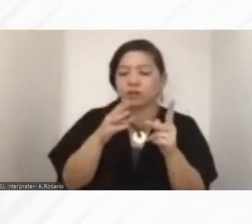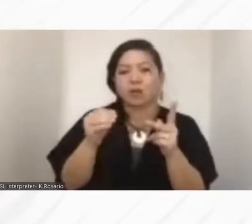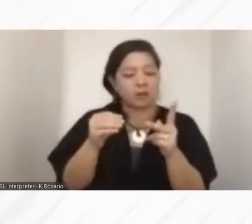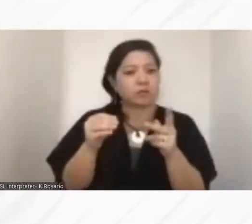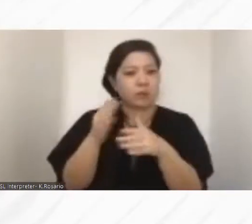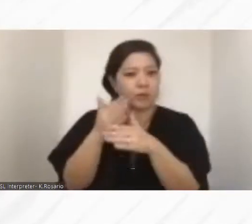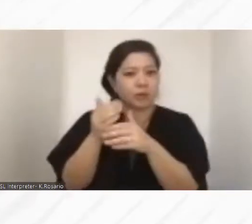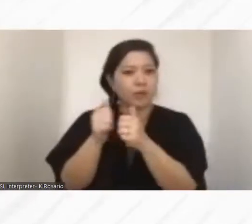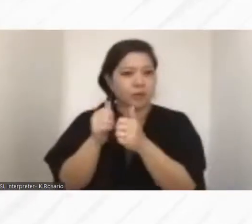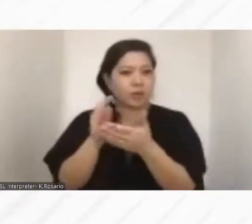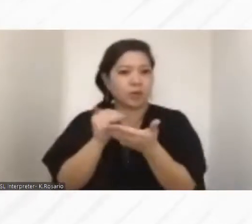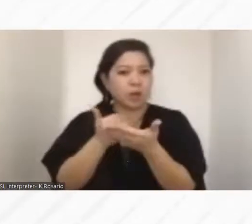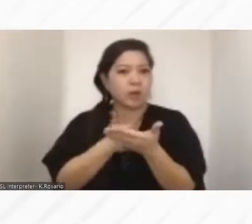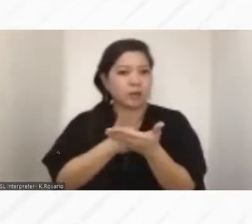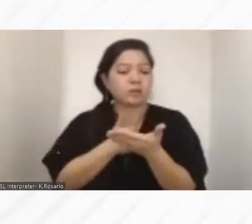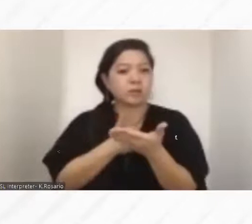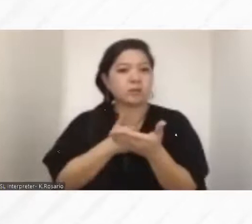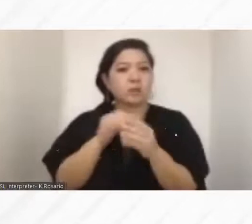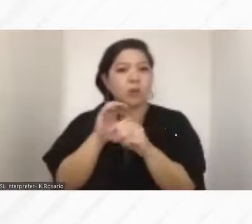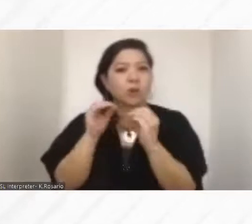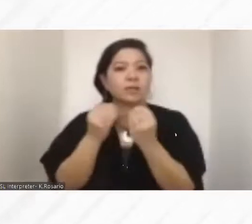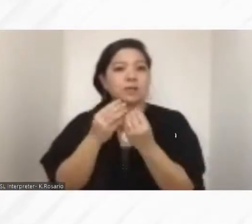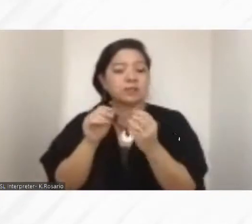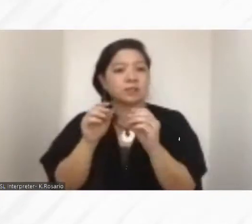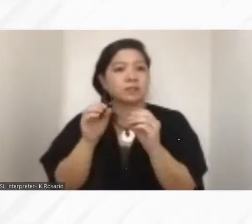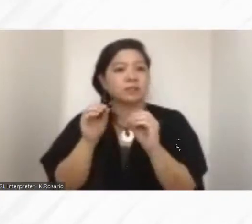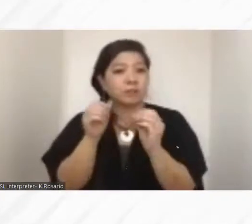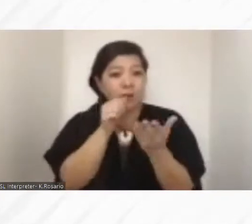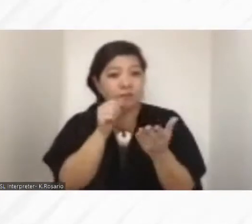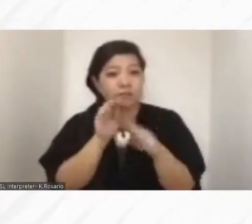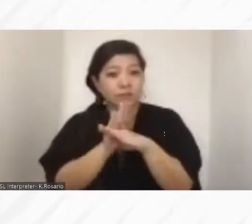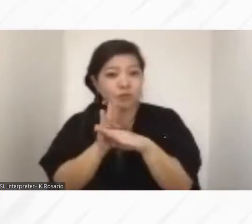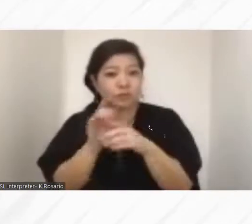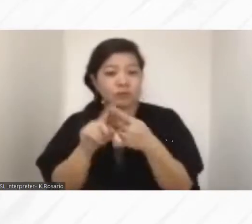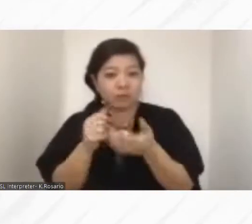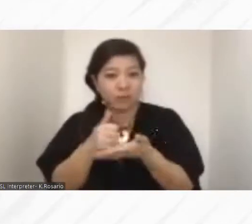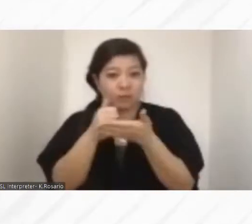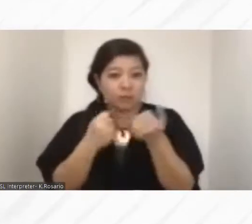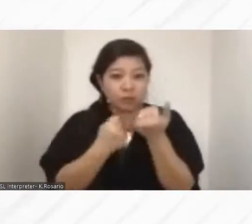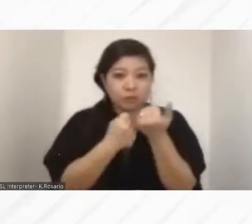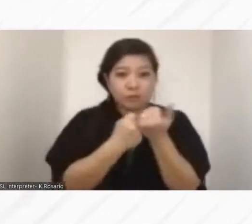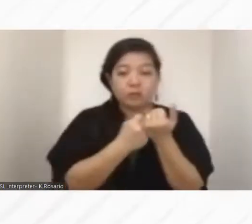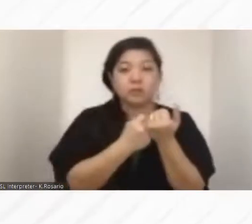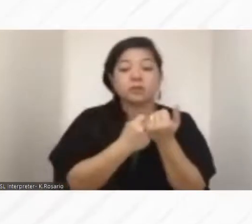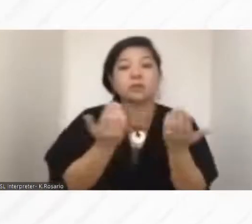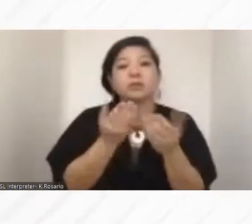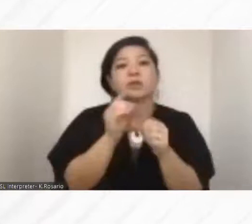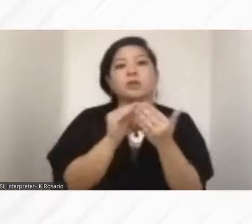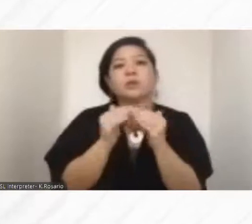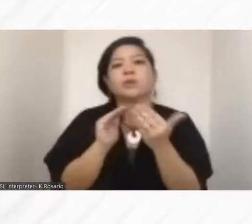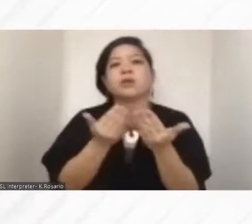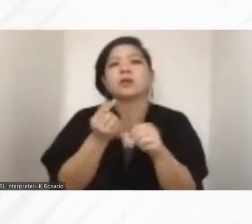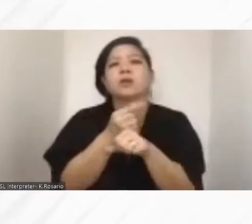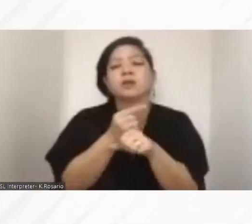partner with other entities and organizations to support each other in the community. So thank you for